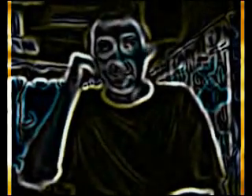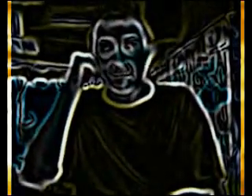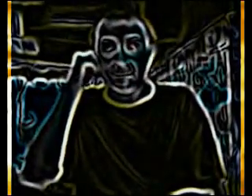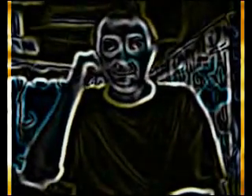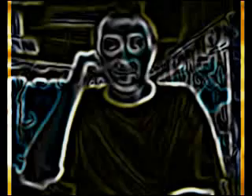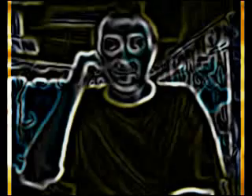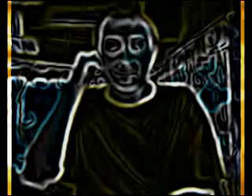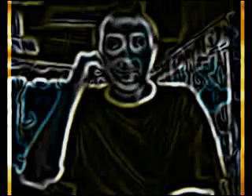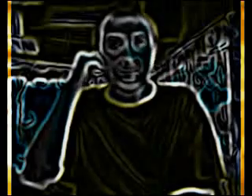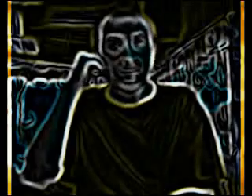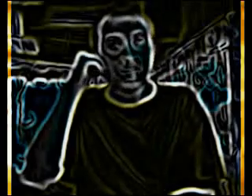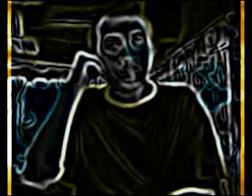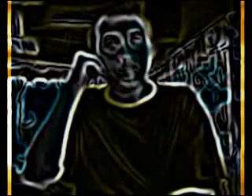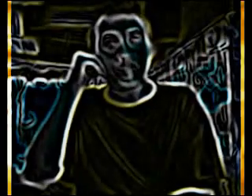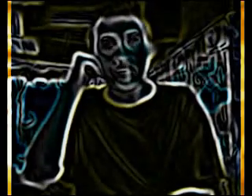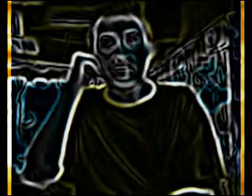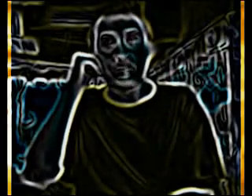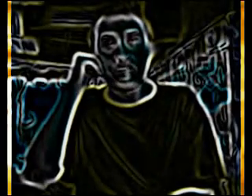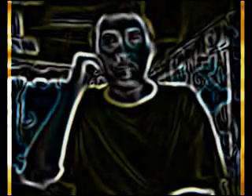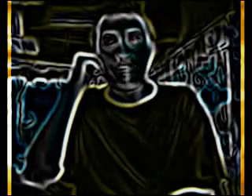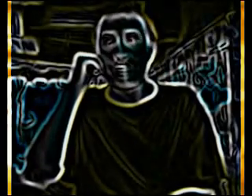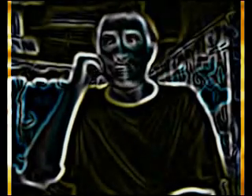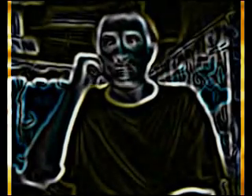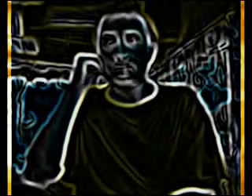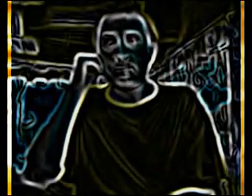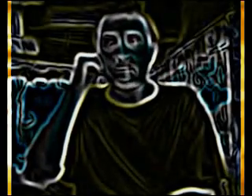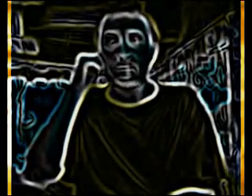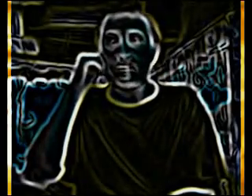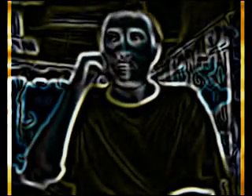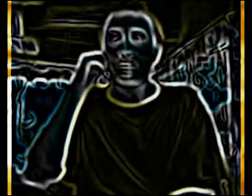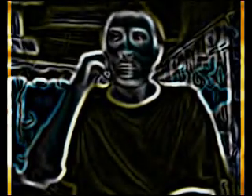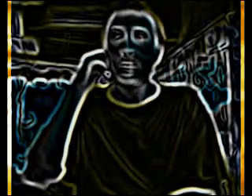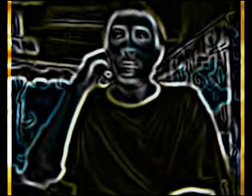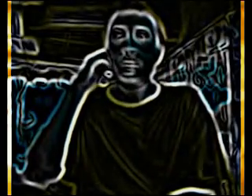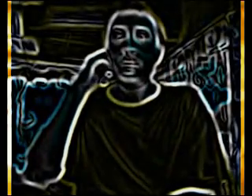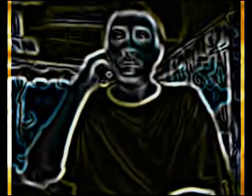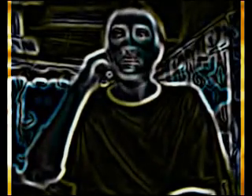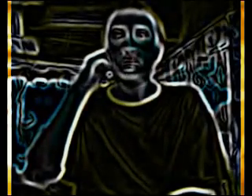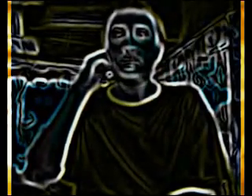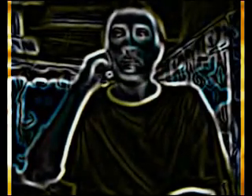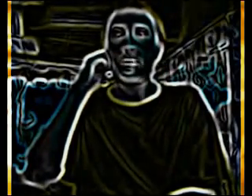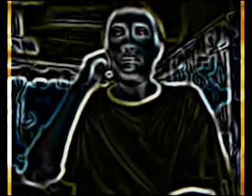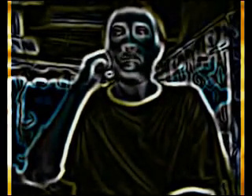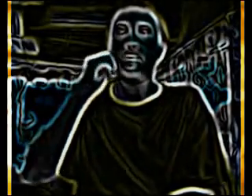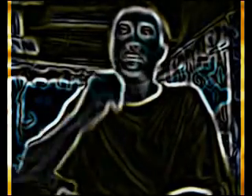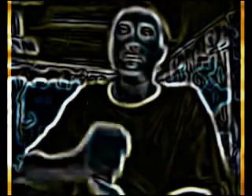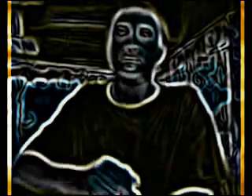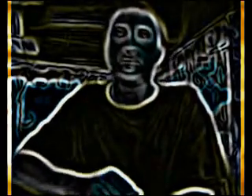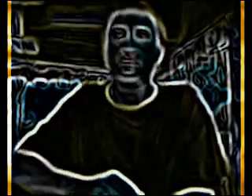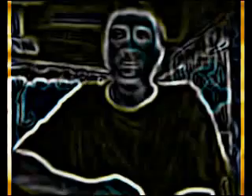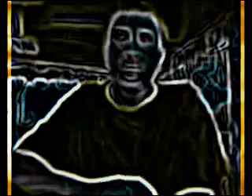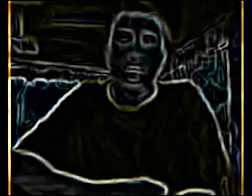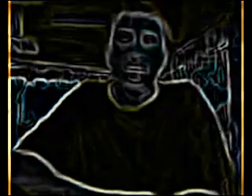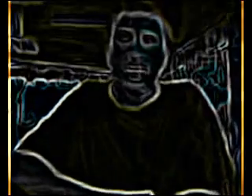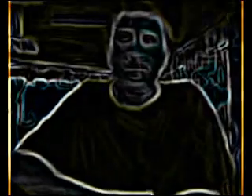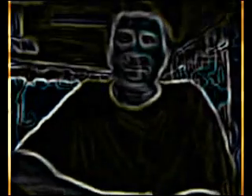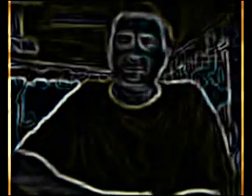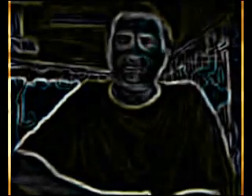and his principled moral fucking core is right on the money, usually. A Democrat